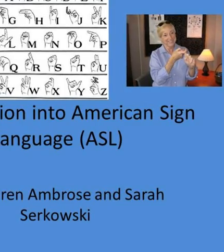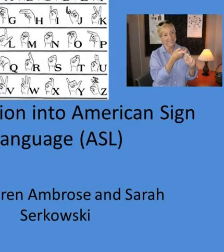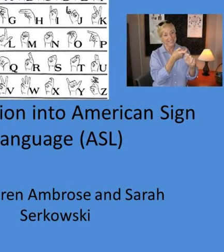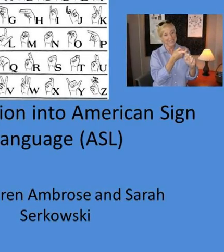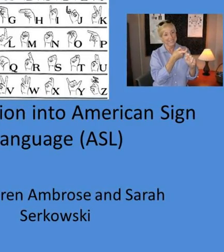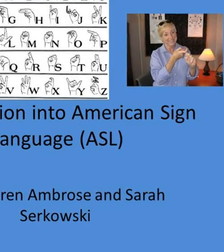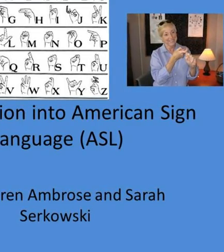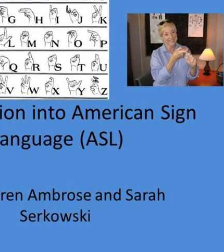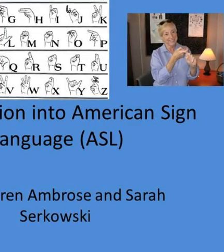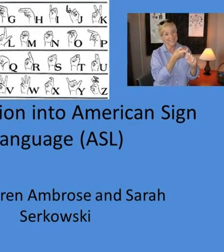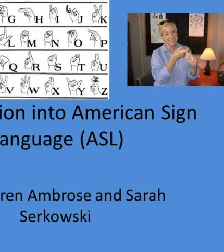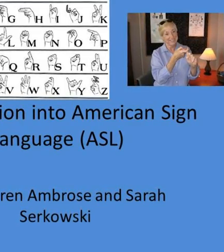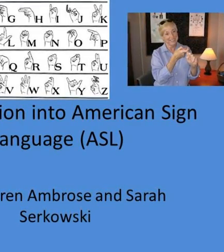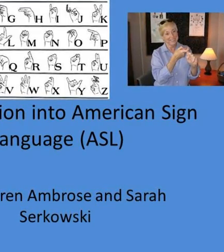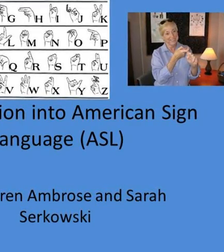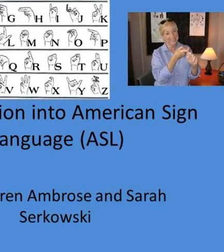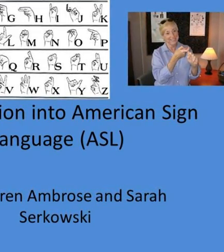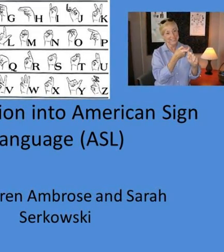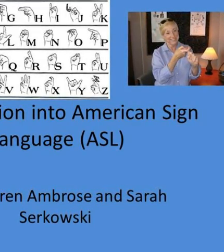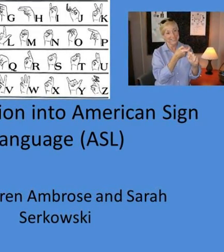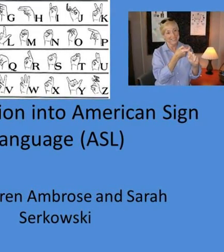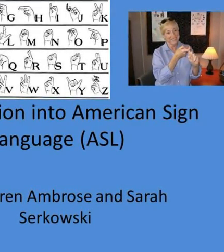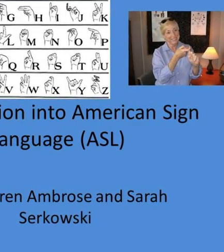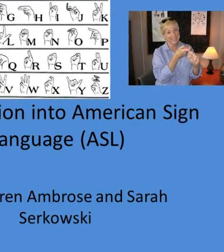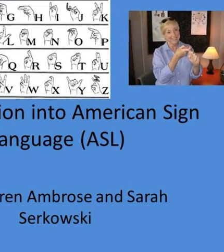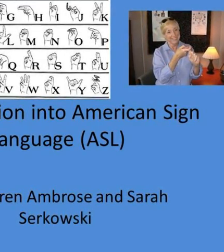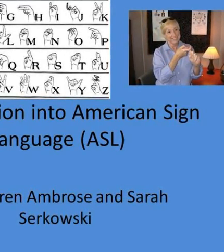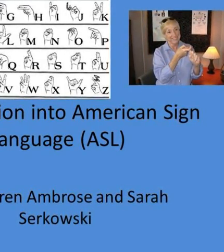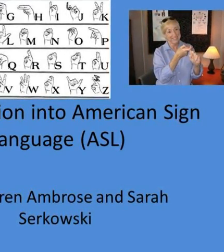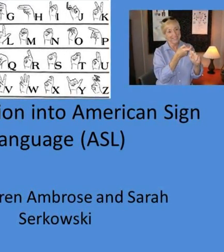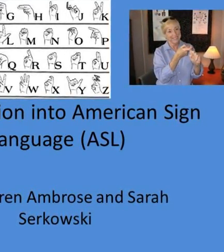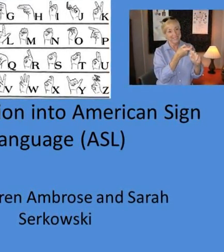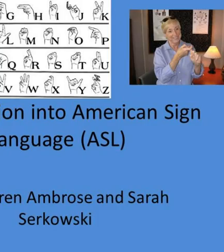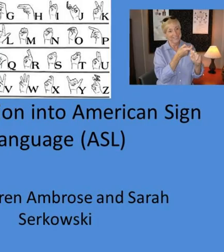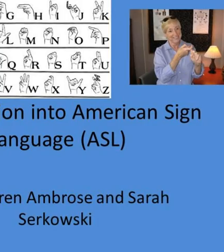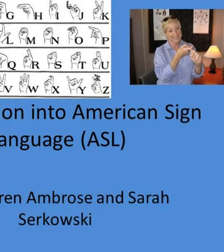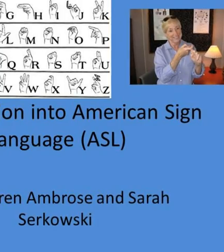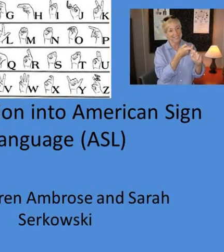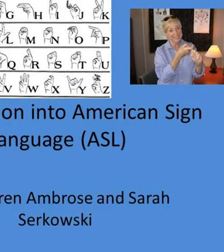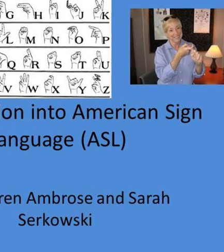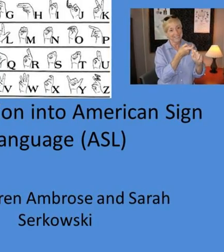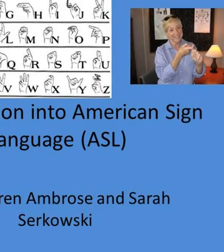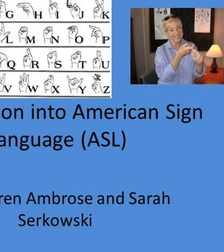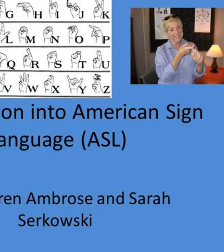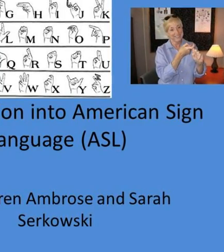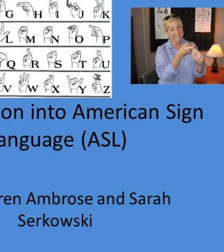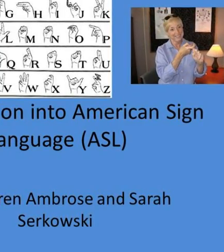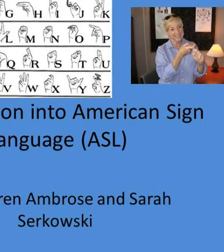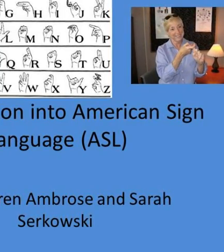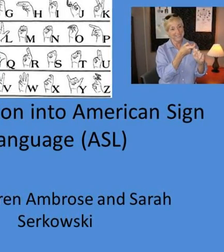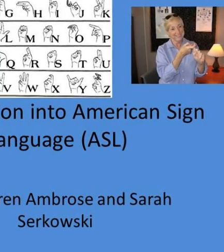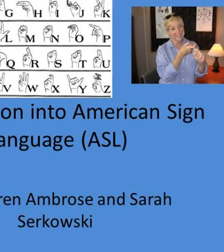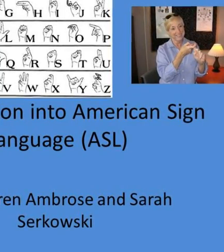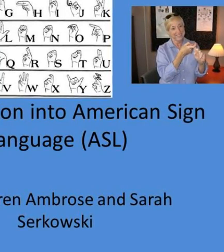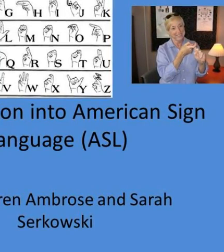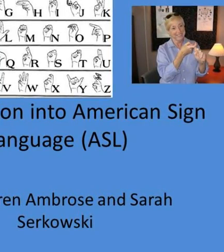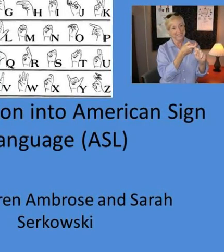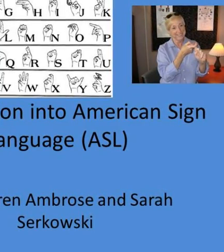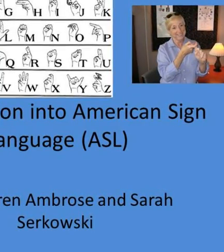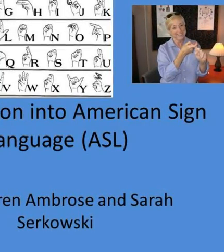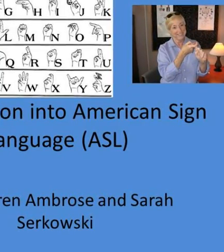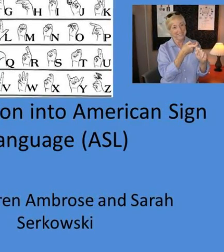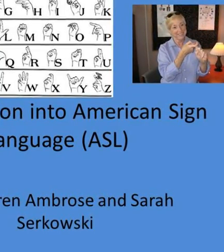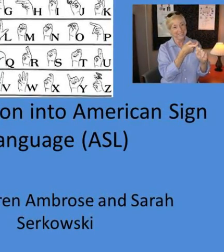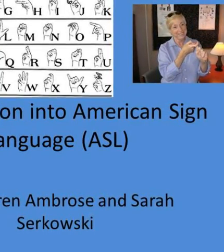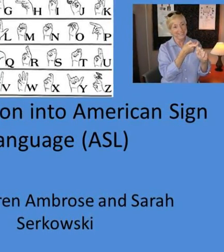to position your fingers for each sign. ASL can be used in a variety of settings, from school, home, work, and